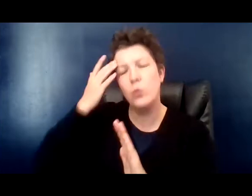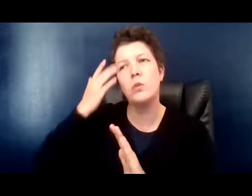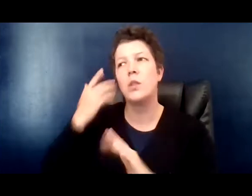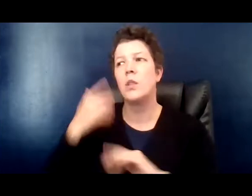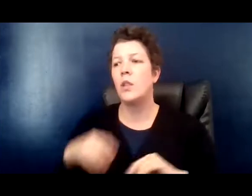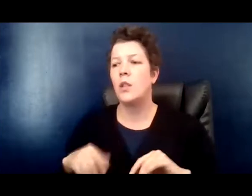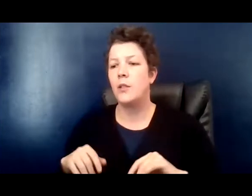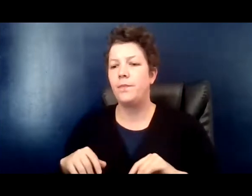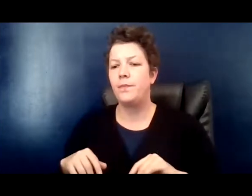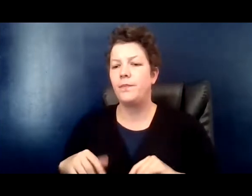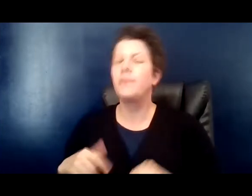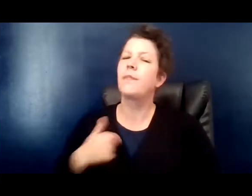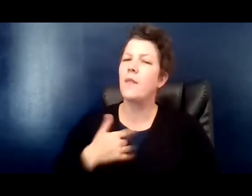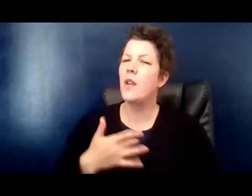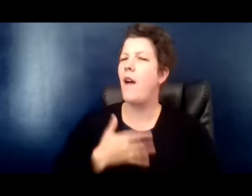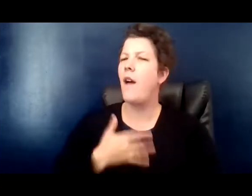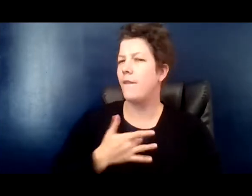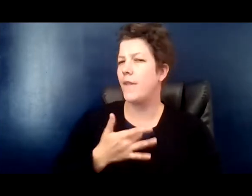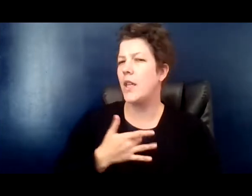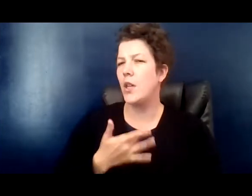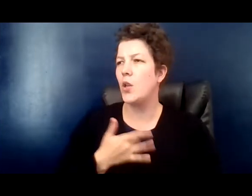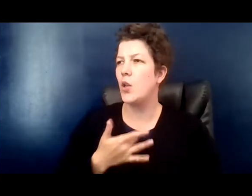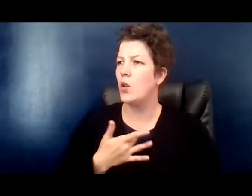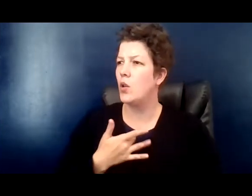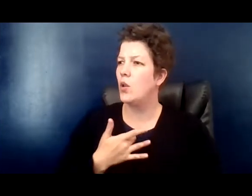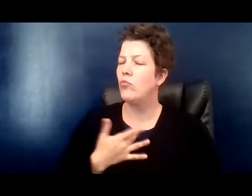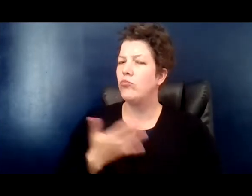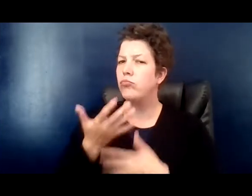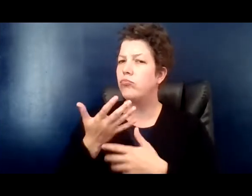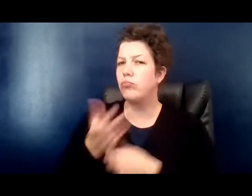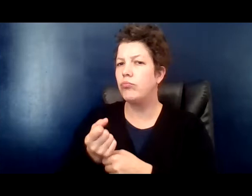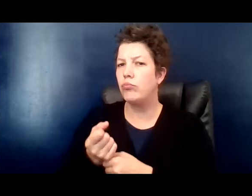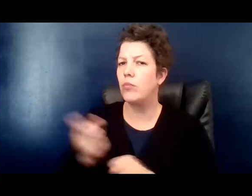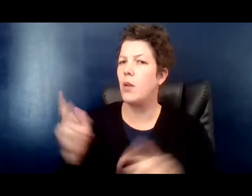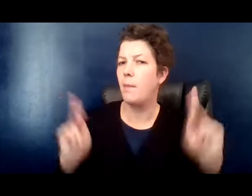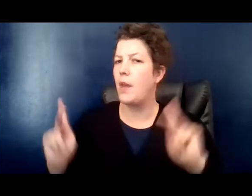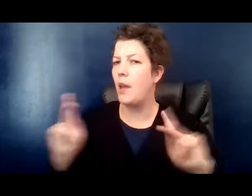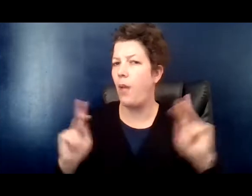that we're going to act in a manner that's going to make it safe